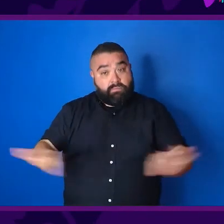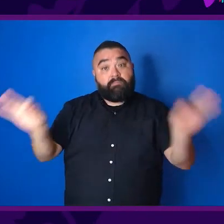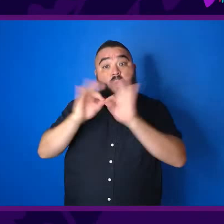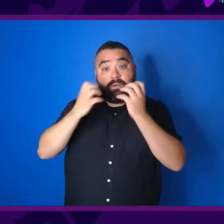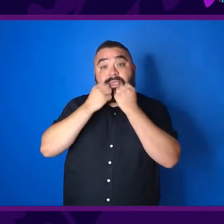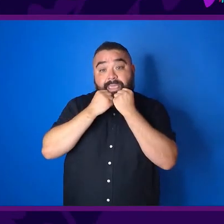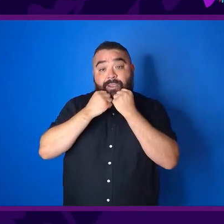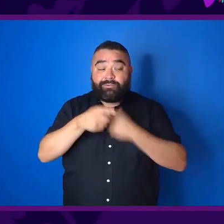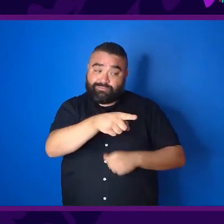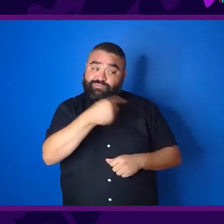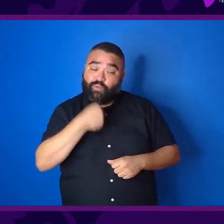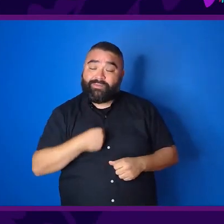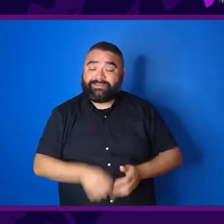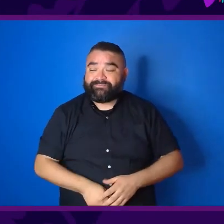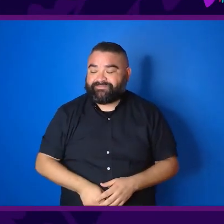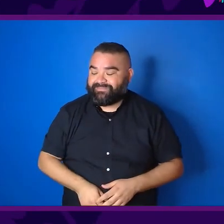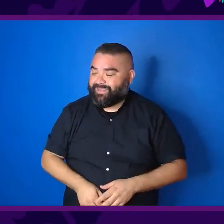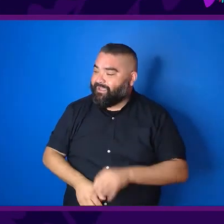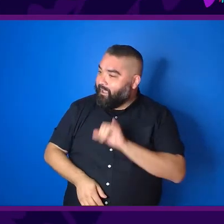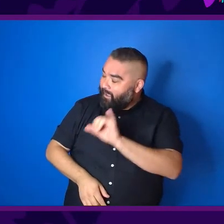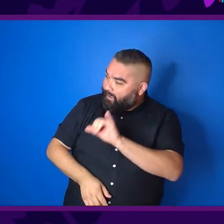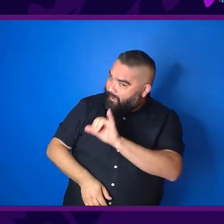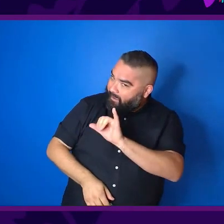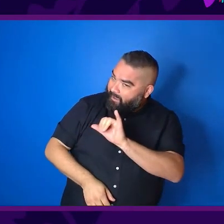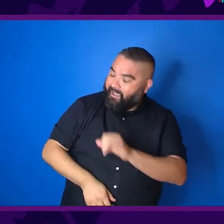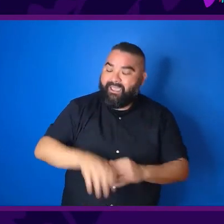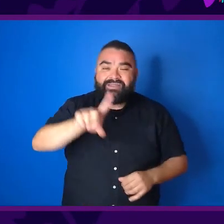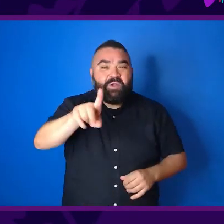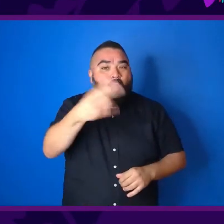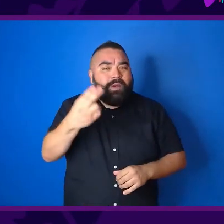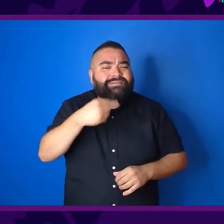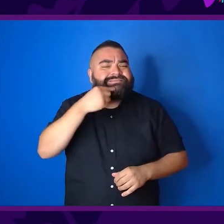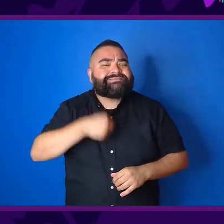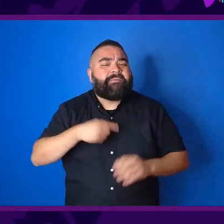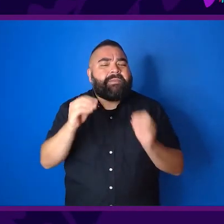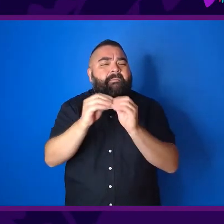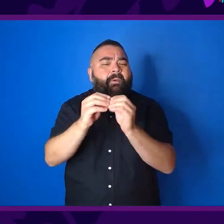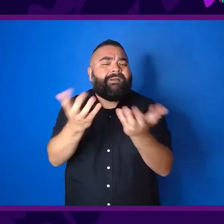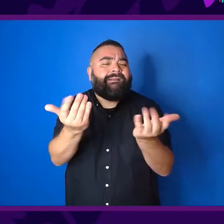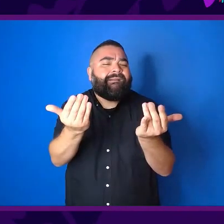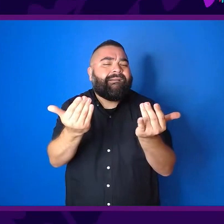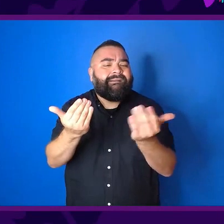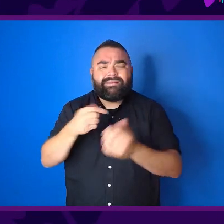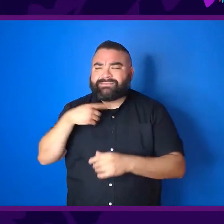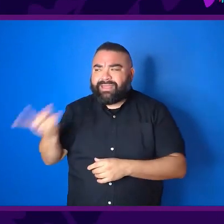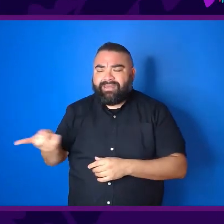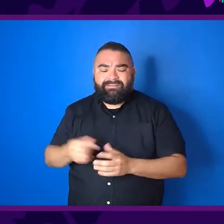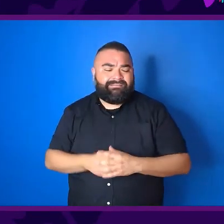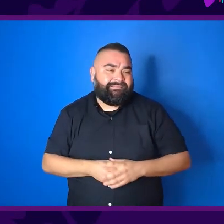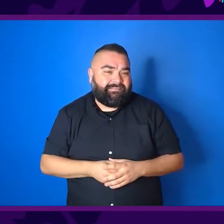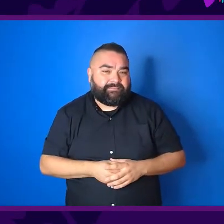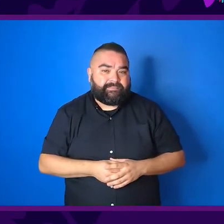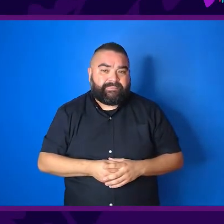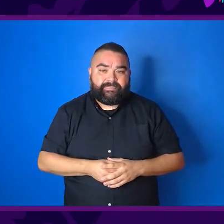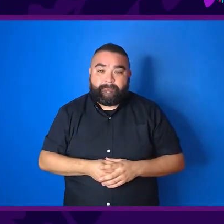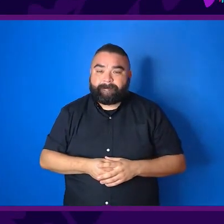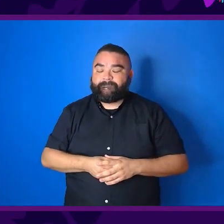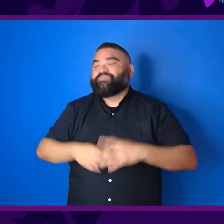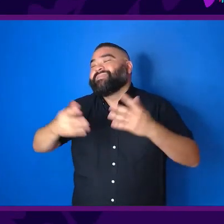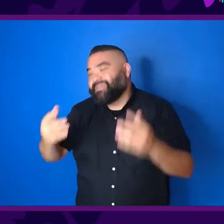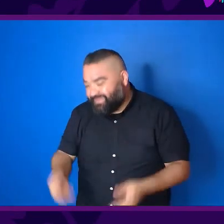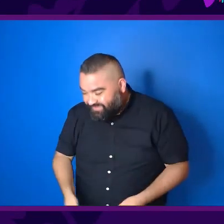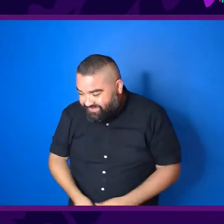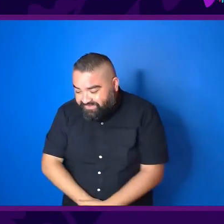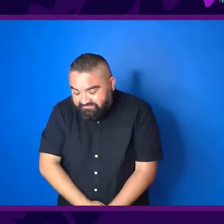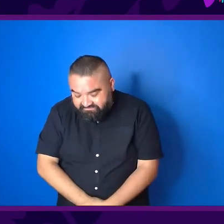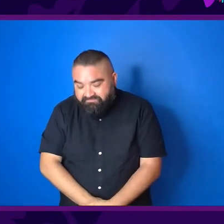Dolores, is there anything that you'd like to say to Eva before we move forward? Well, I just want to thank her for staying true to the